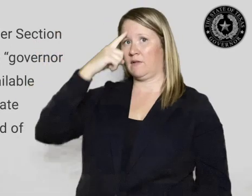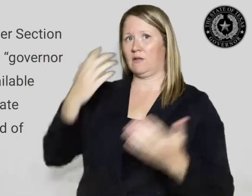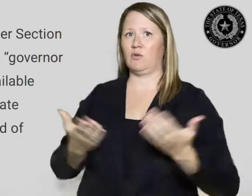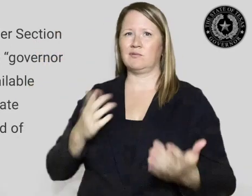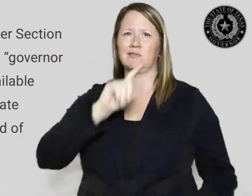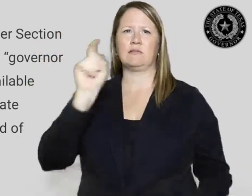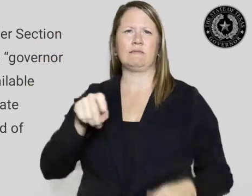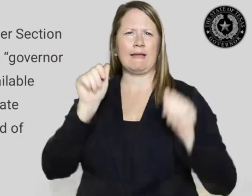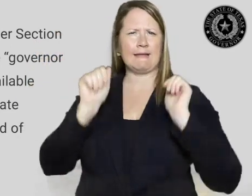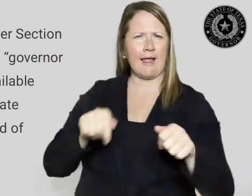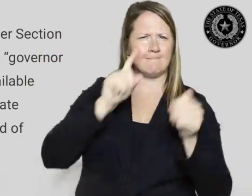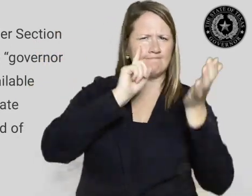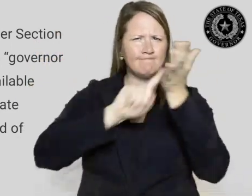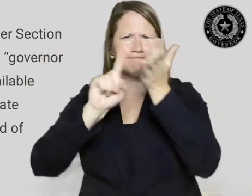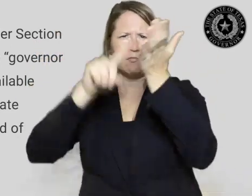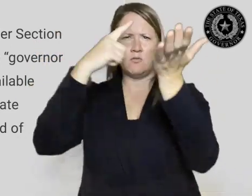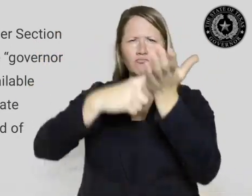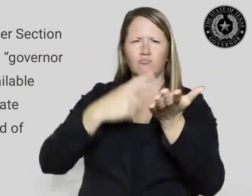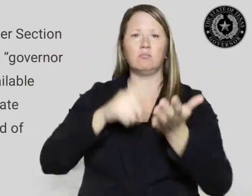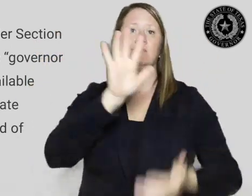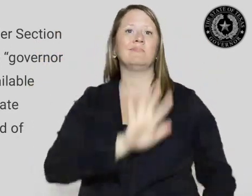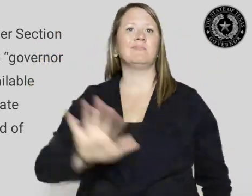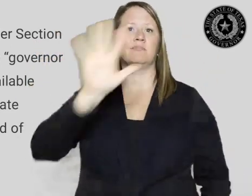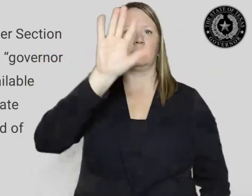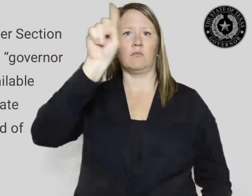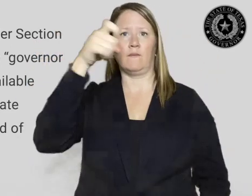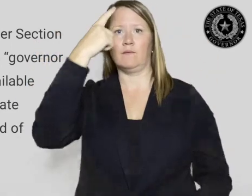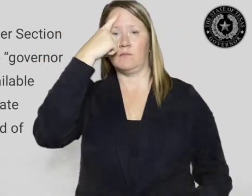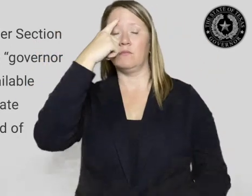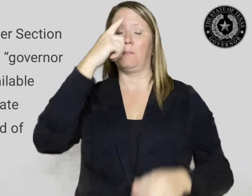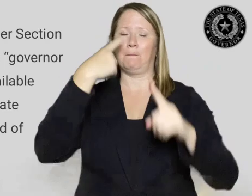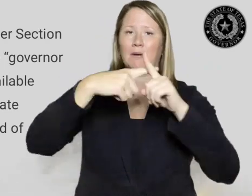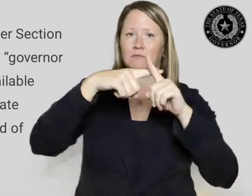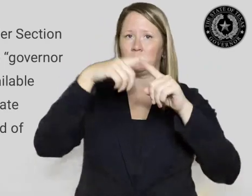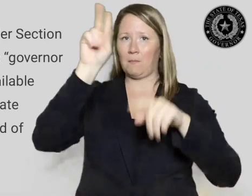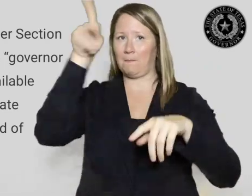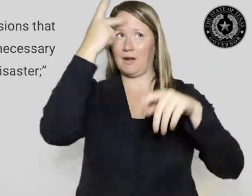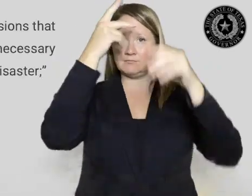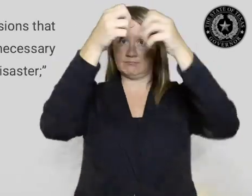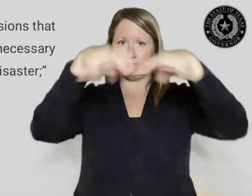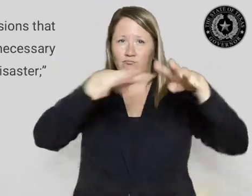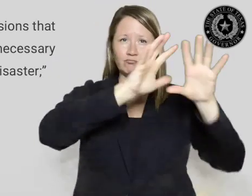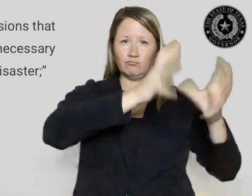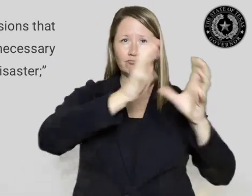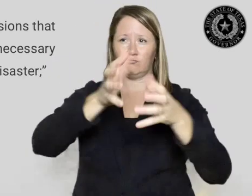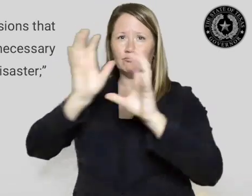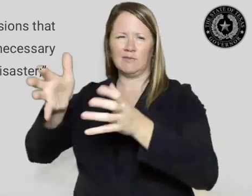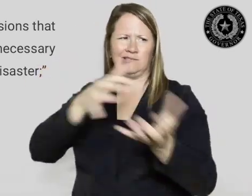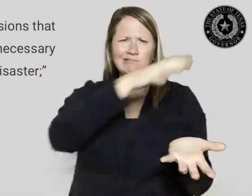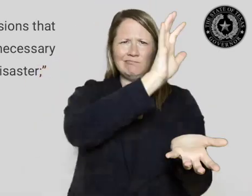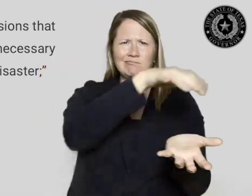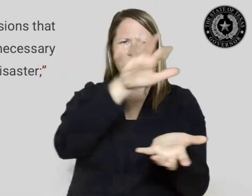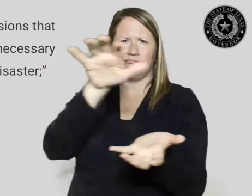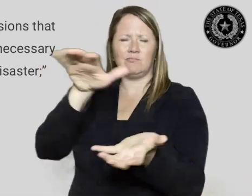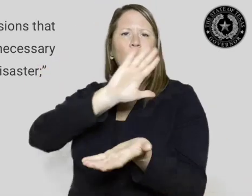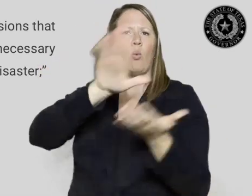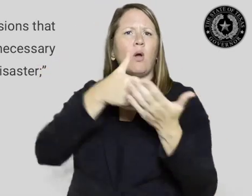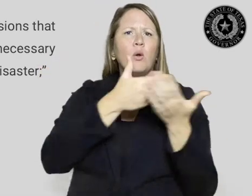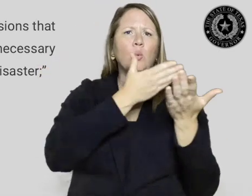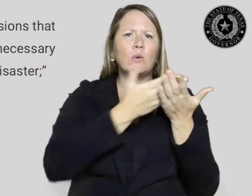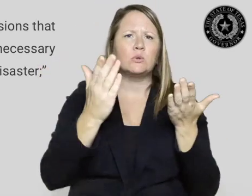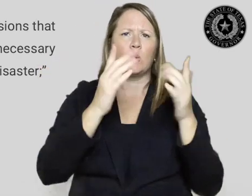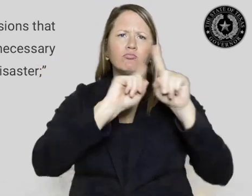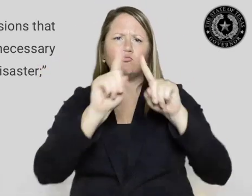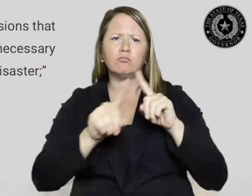418.017a, the governor may use all available resources of state government and of political subdivisions that are